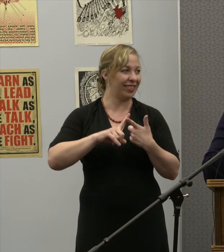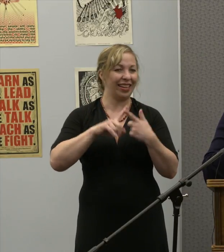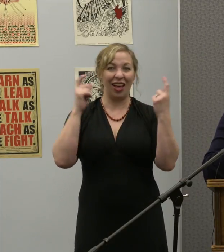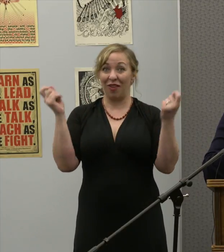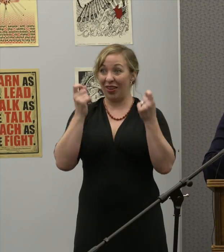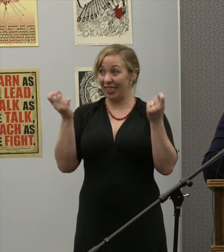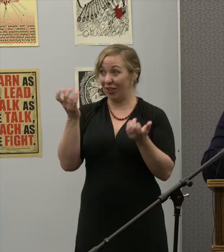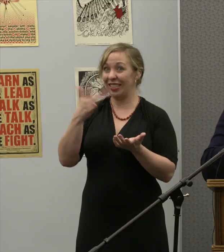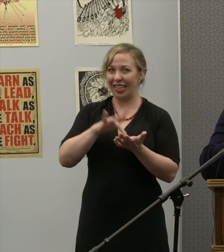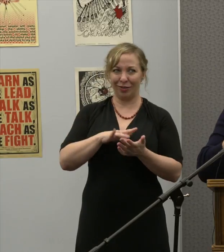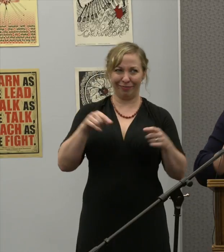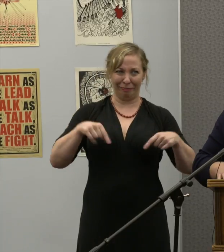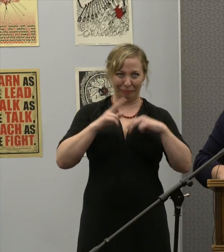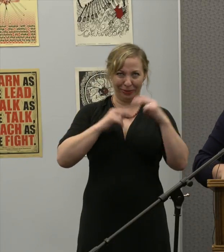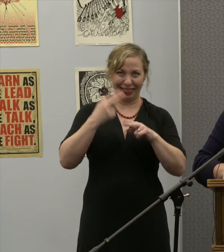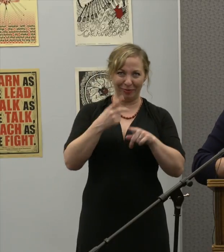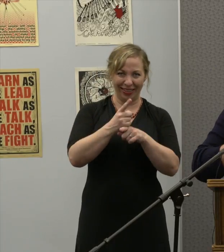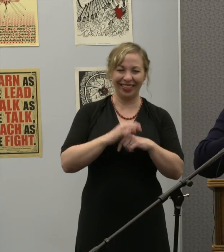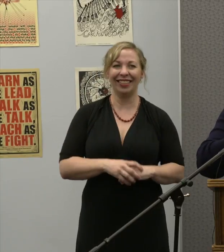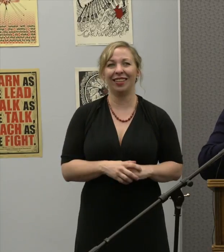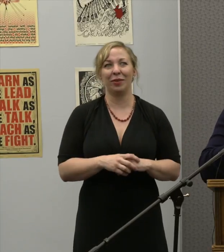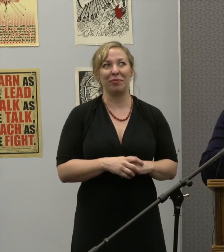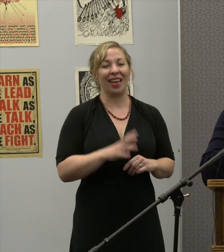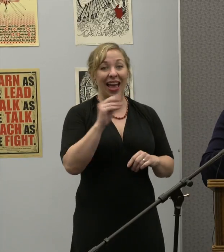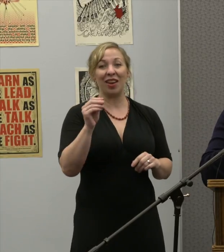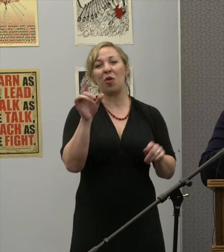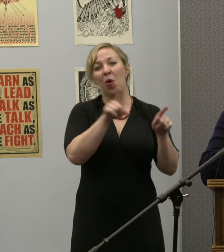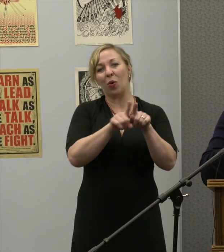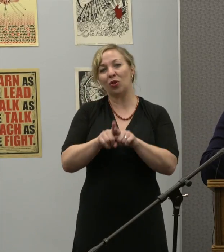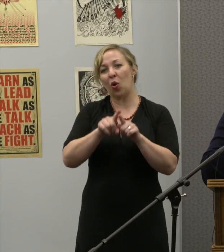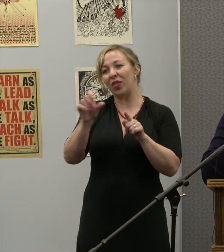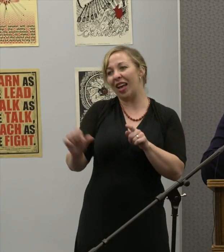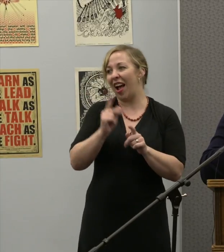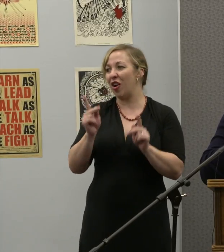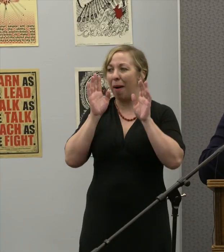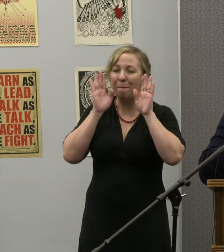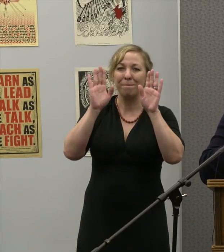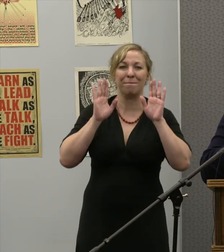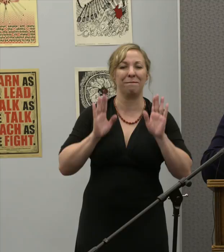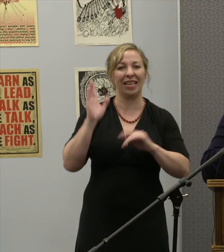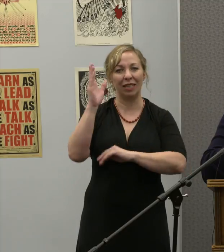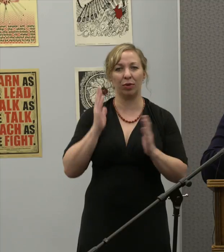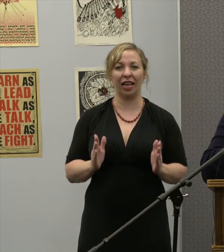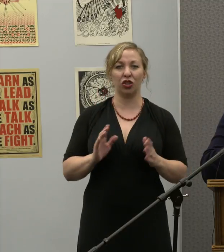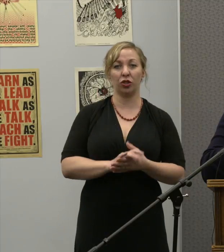Festival Center, is that the name of this building? And my other amazing presenters,